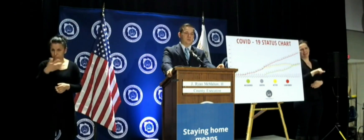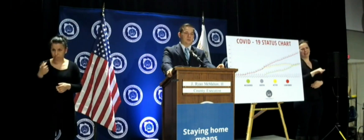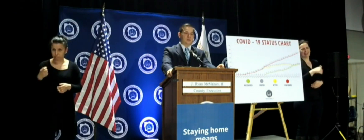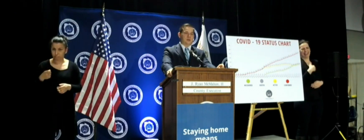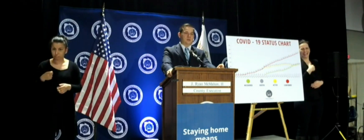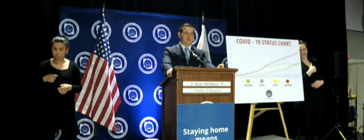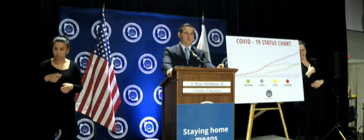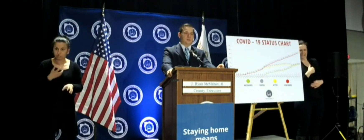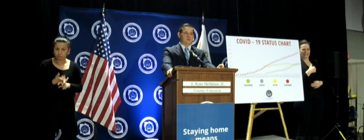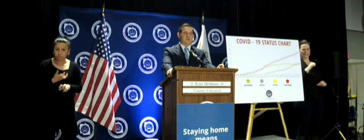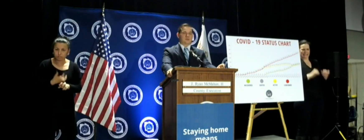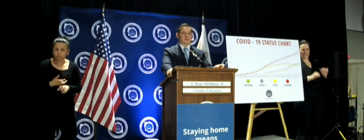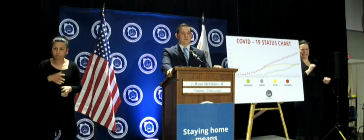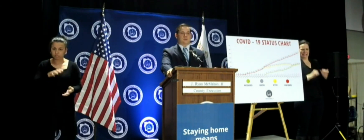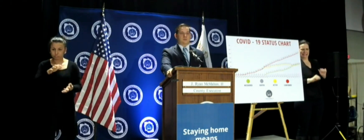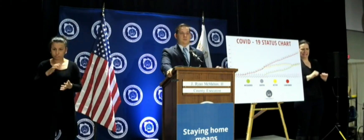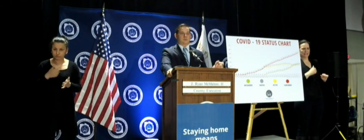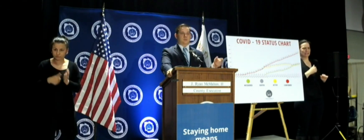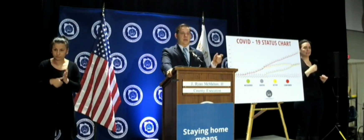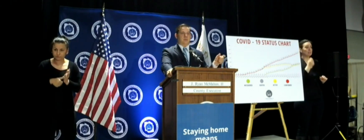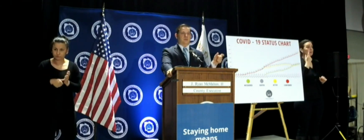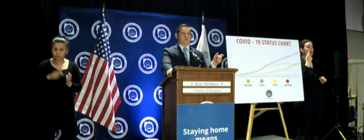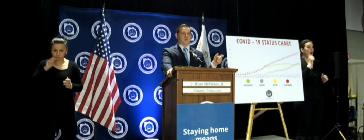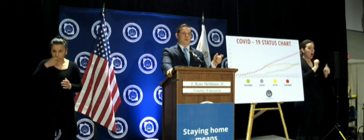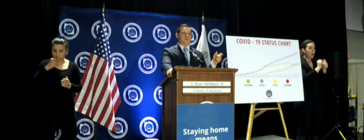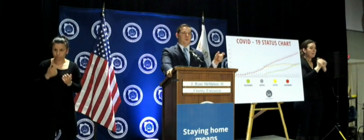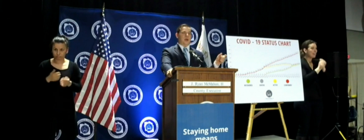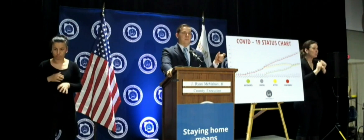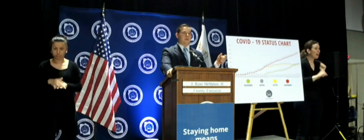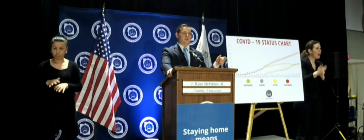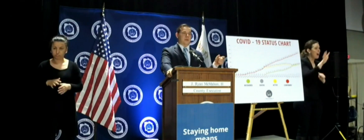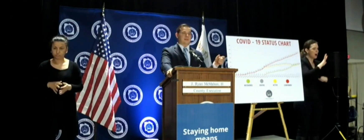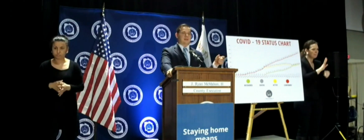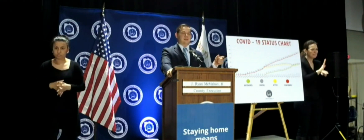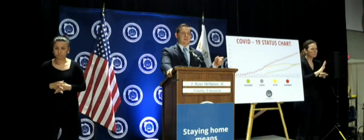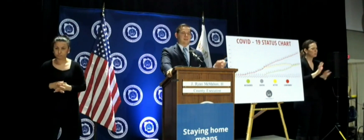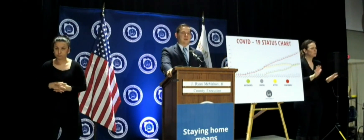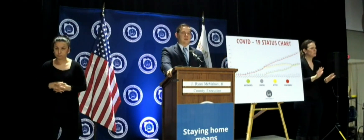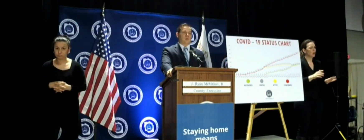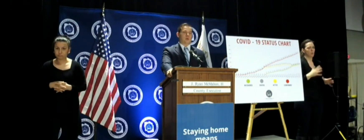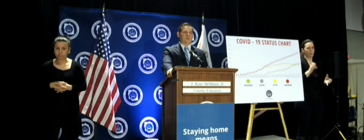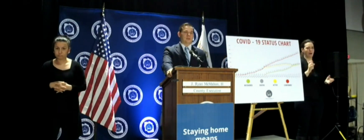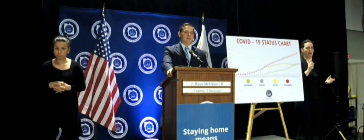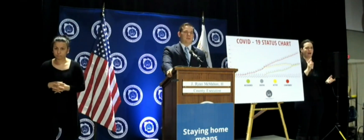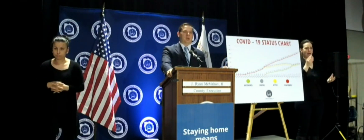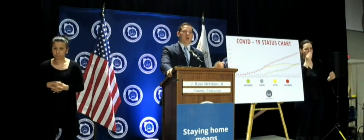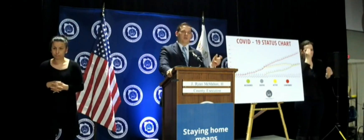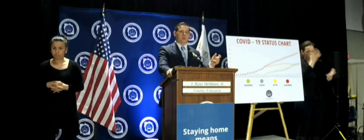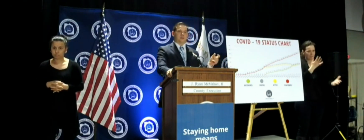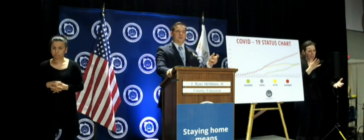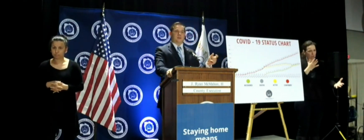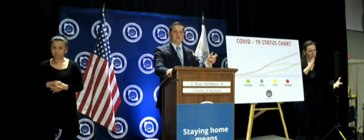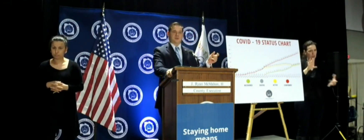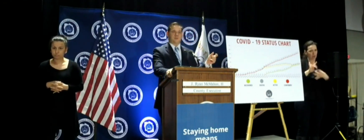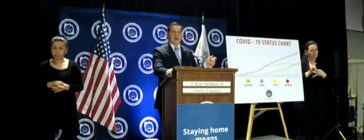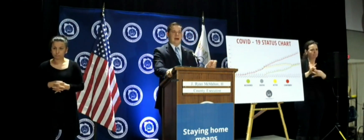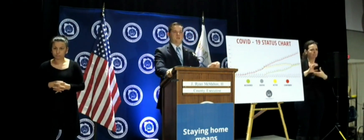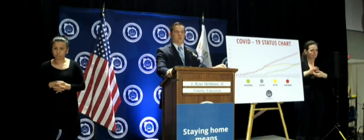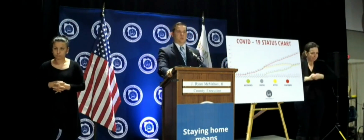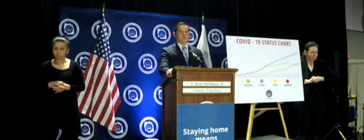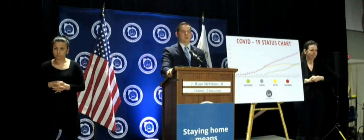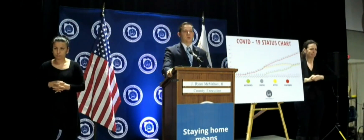Most of these laboratories for rapid response testing won't even give them to governments. They'll just